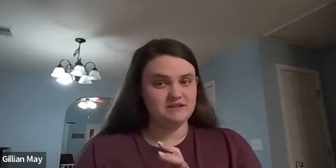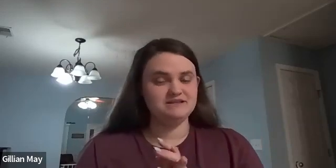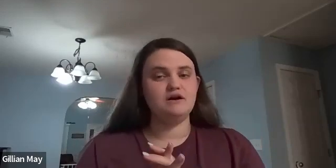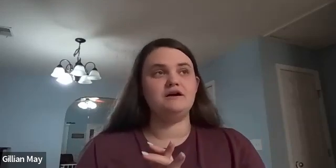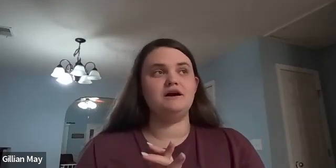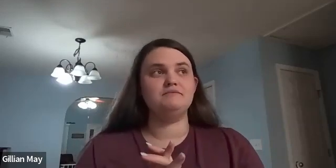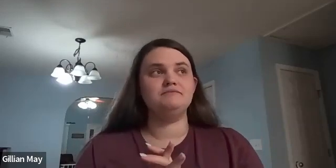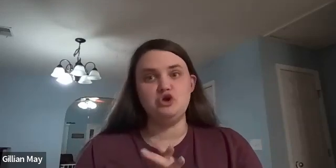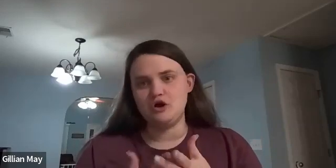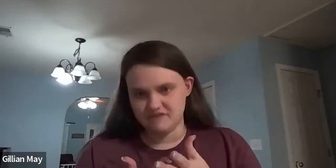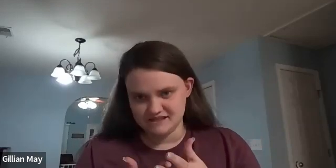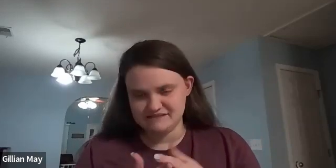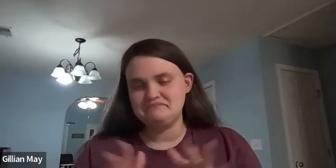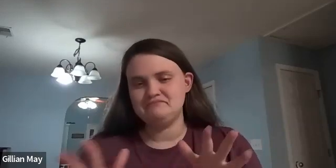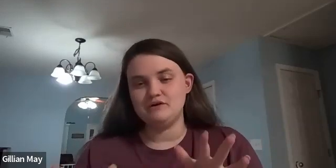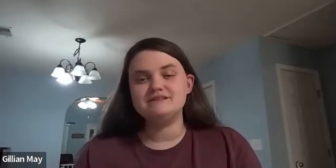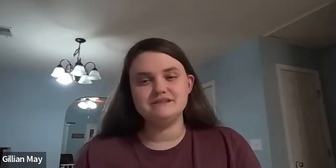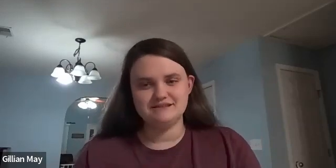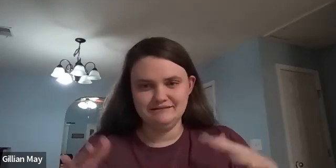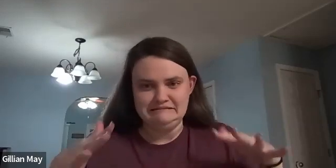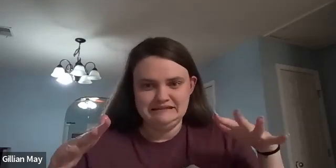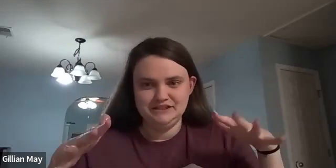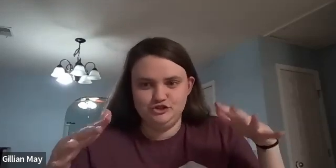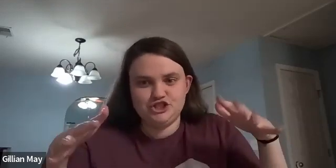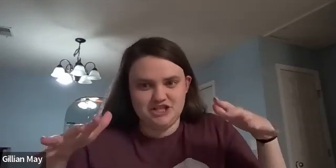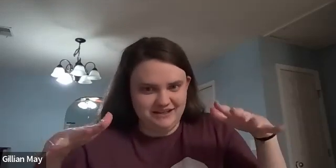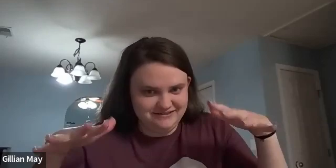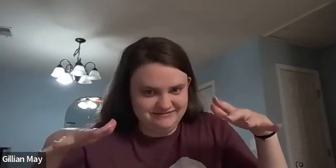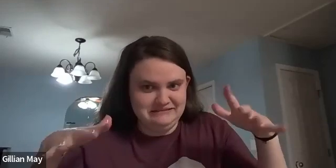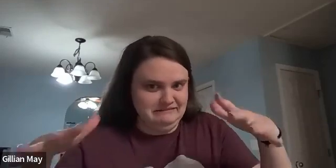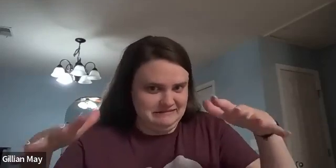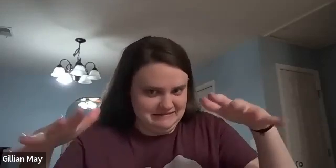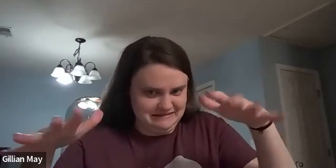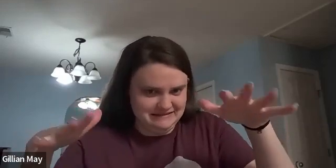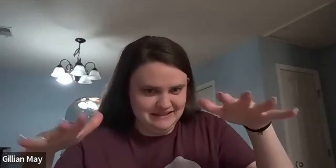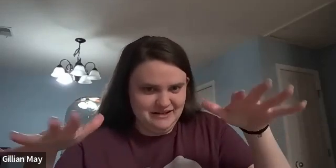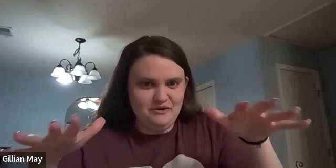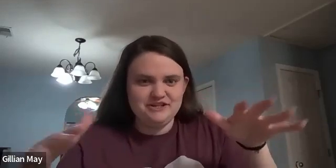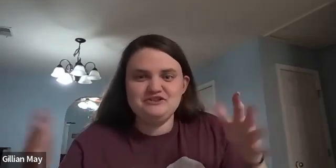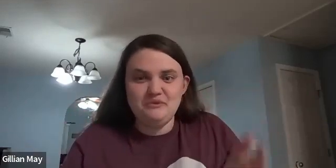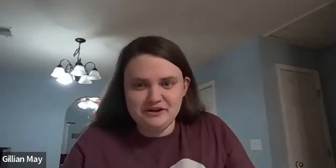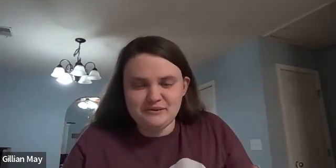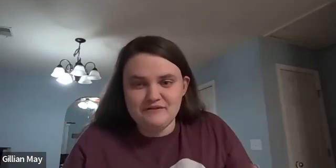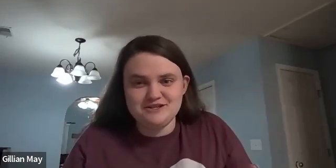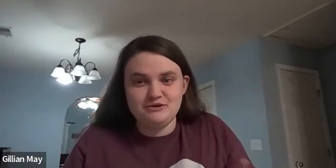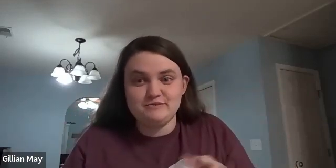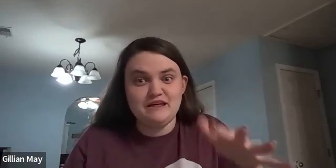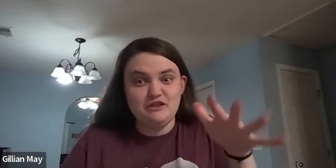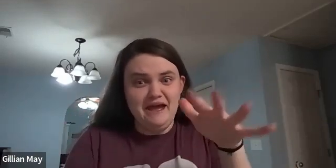ones are nervous. Nervous is easy. You just shake. But you know, when you're nervous, you always be like, look at my